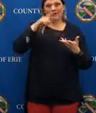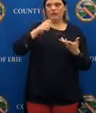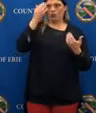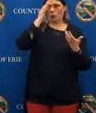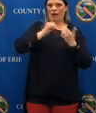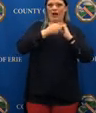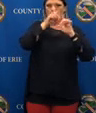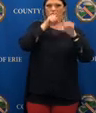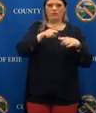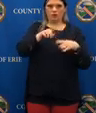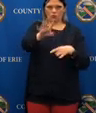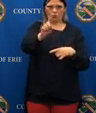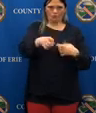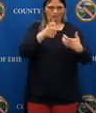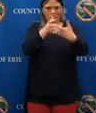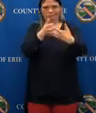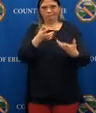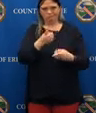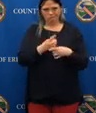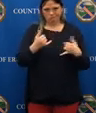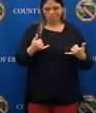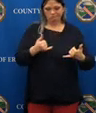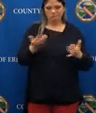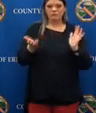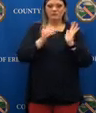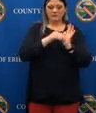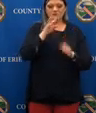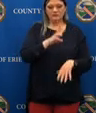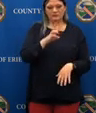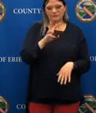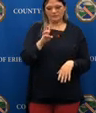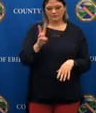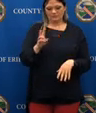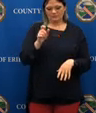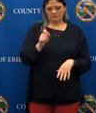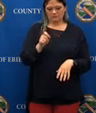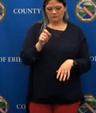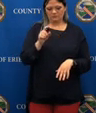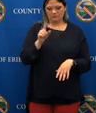your needs at this time. So once again, it's